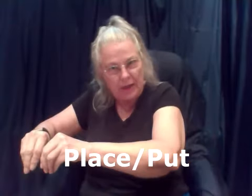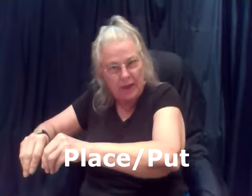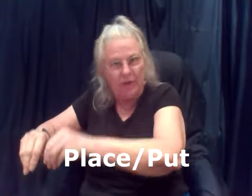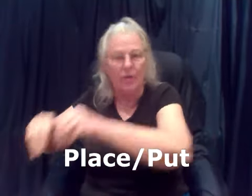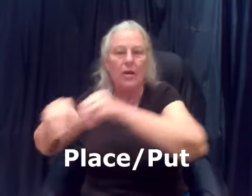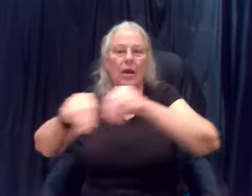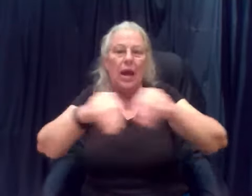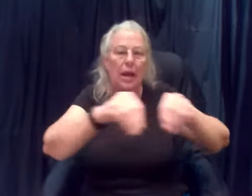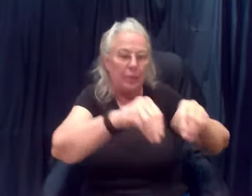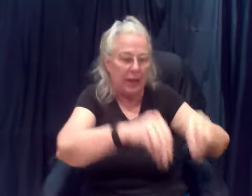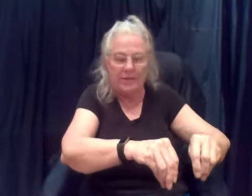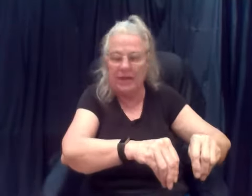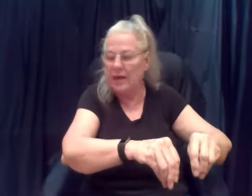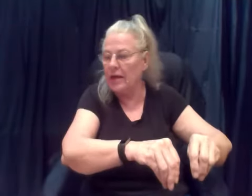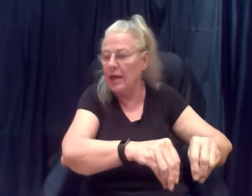here and placing it here.